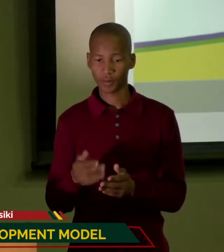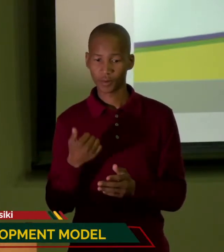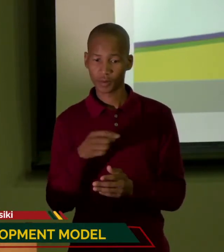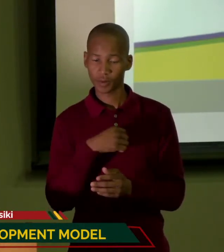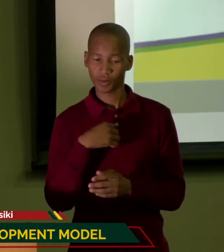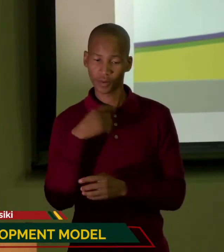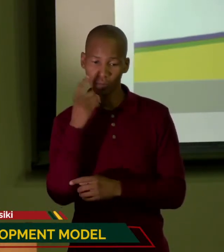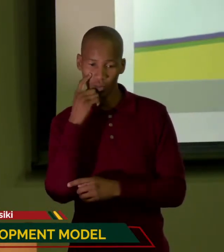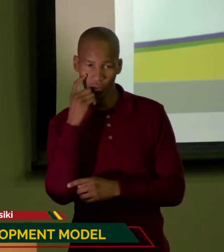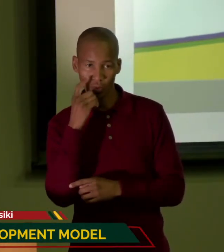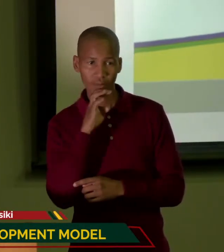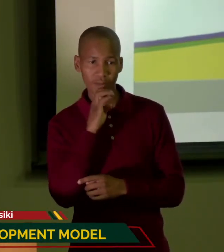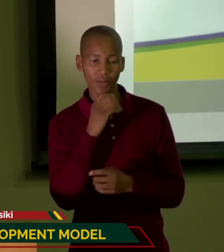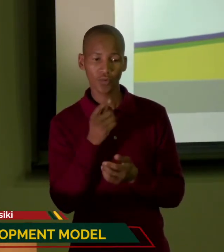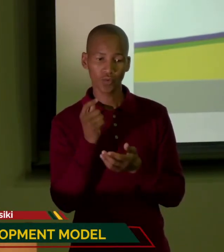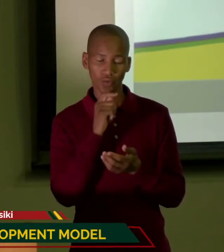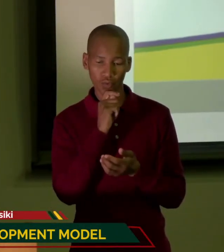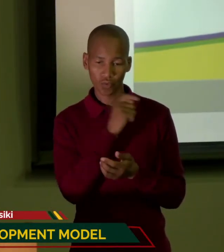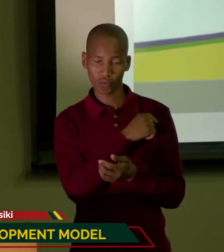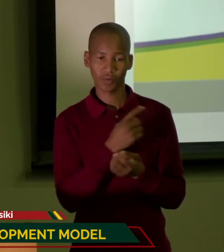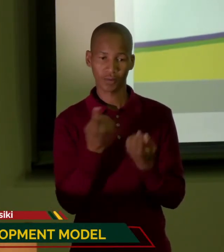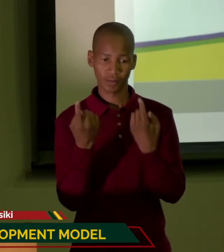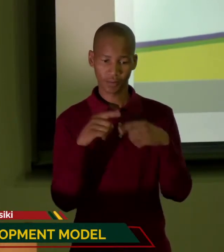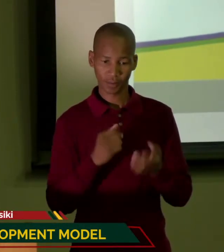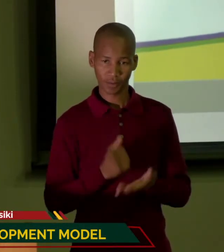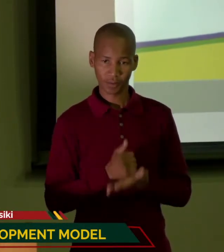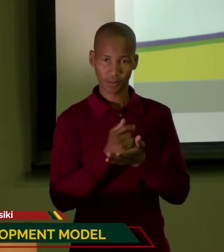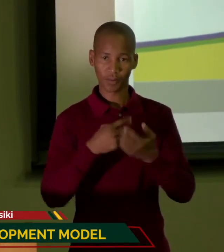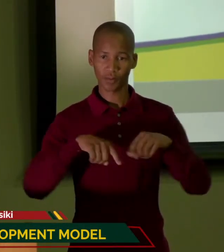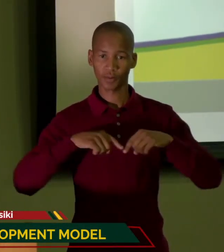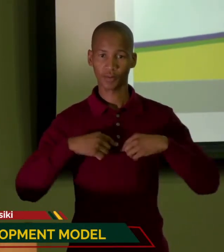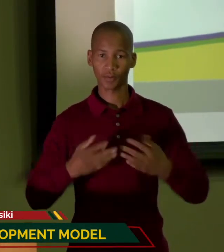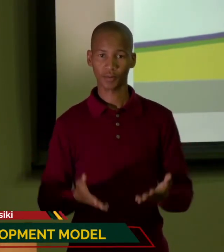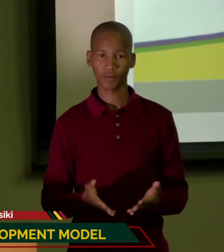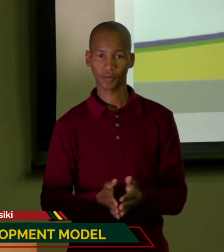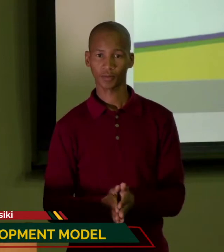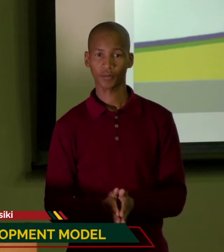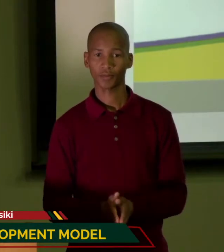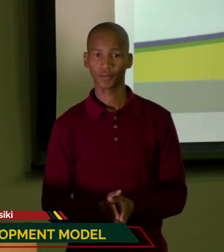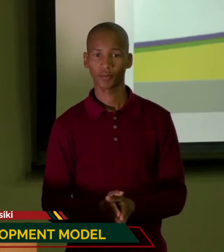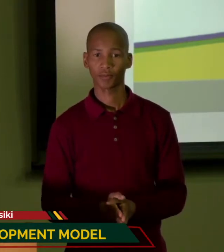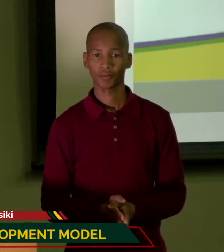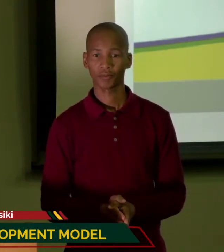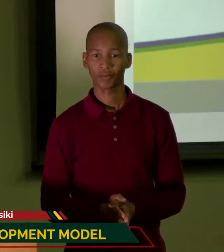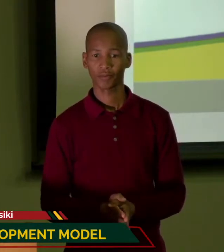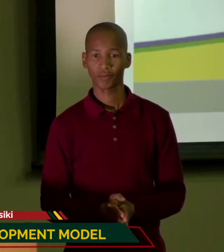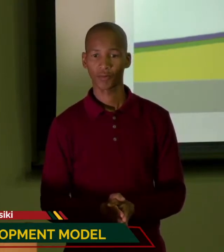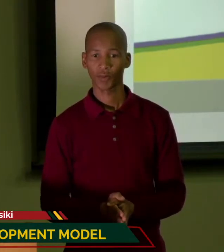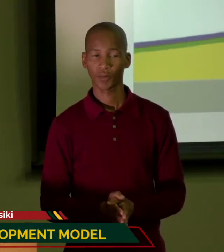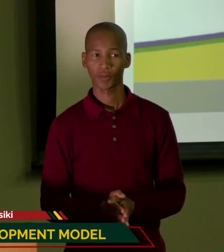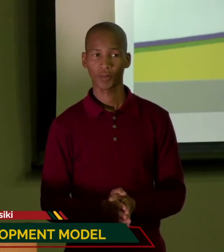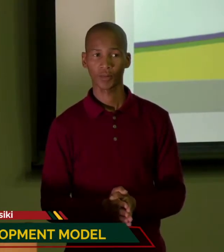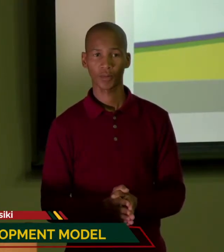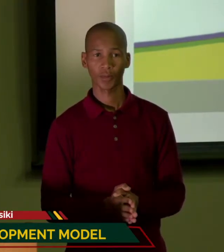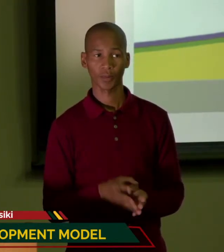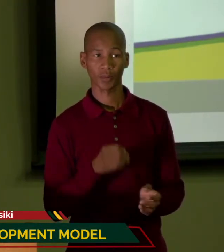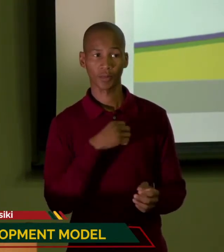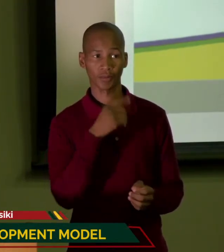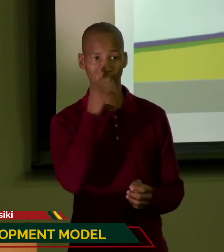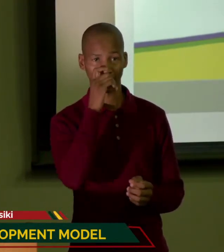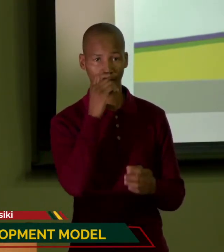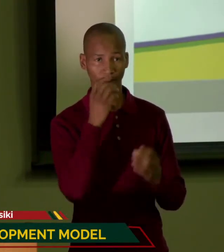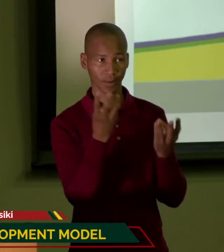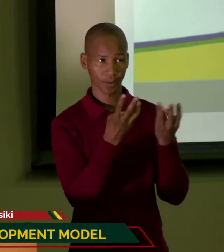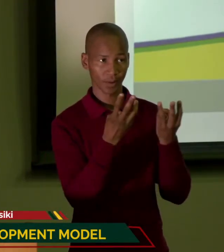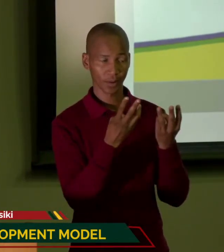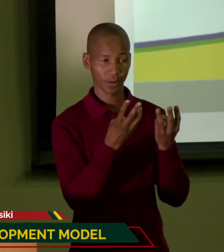izawusincedisa and ingakumbi ke yabona ke Nzela bantu bakuthi uba bayibambe le nto